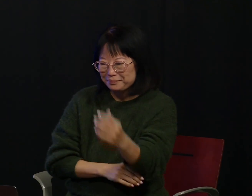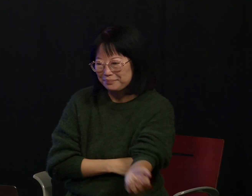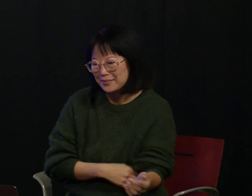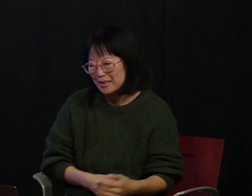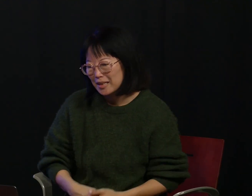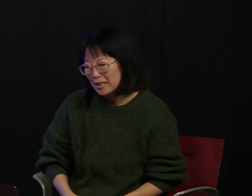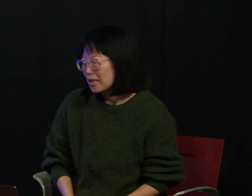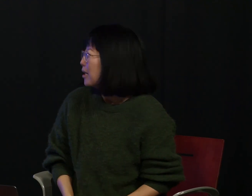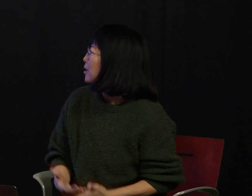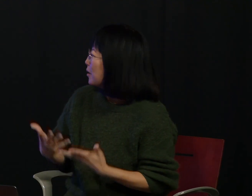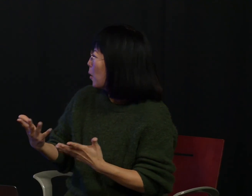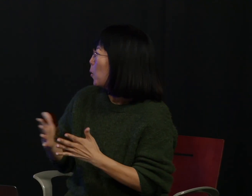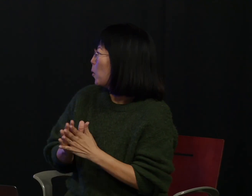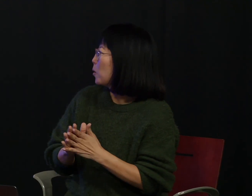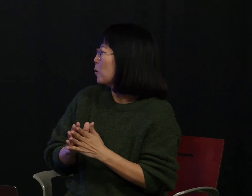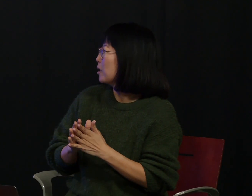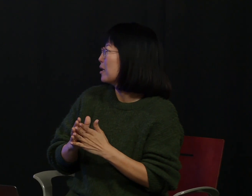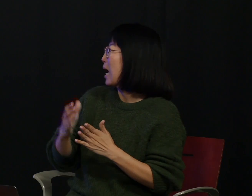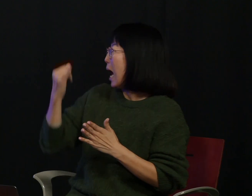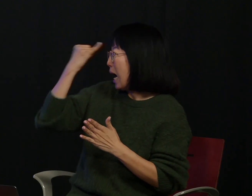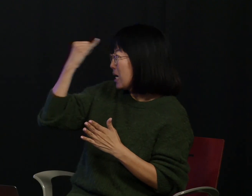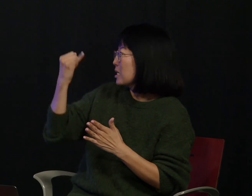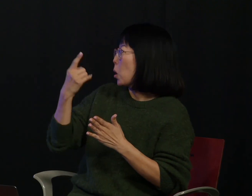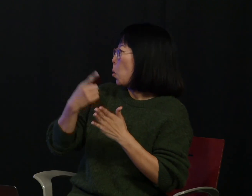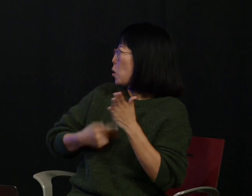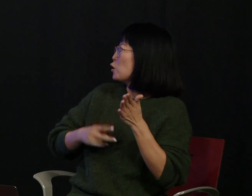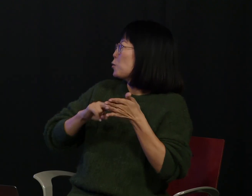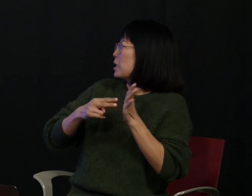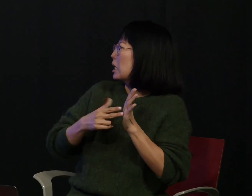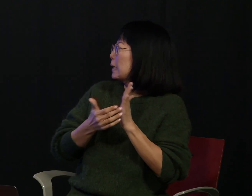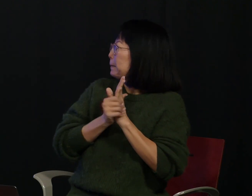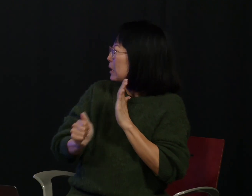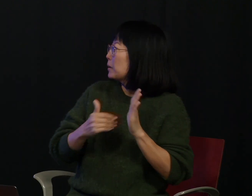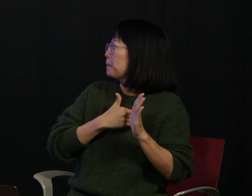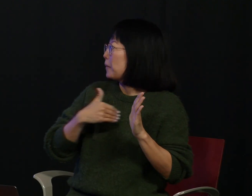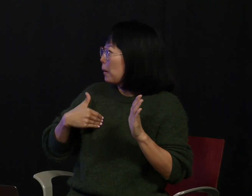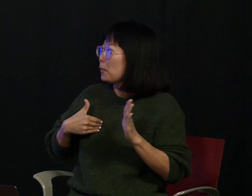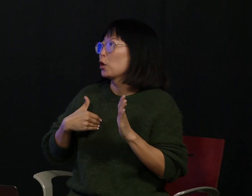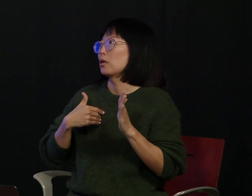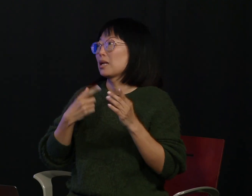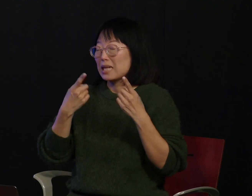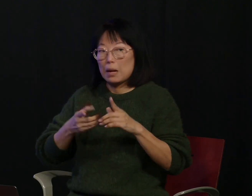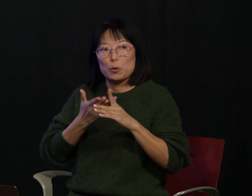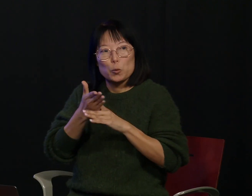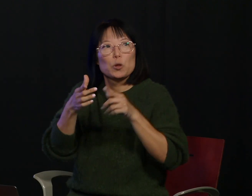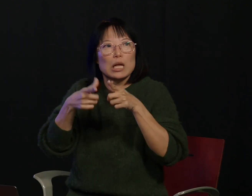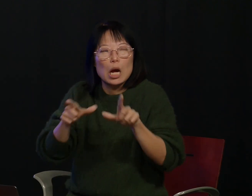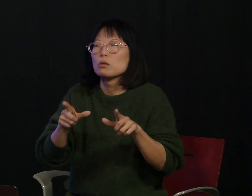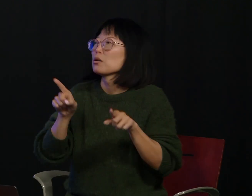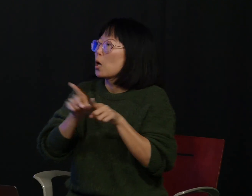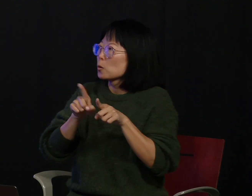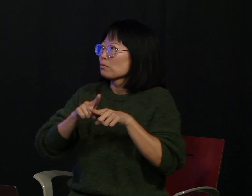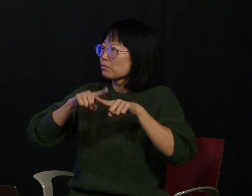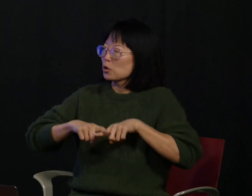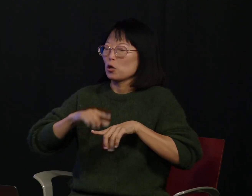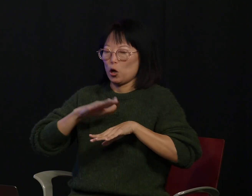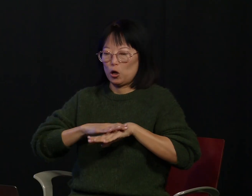very different than the university. But the idea of what does it mean to be a competent member happens through language use and depends